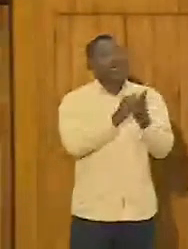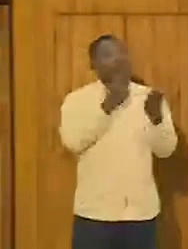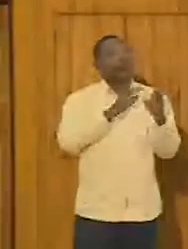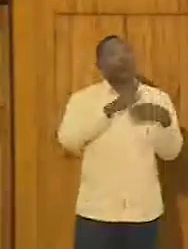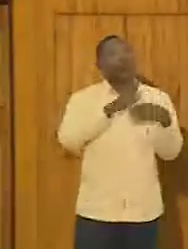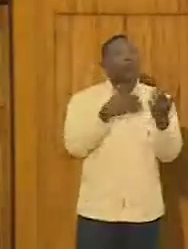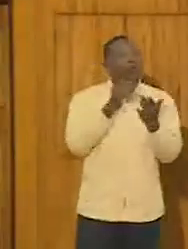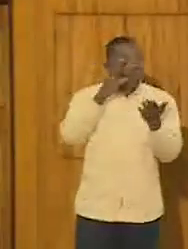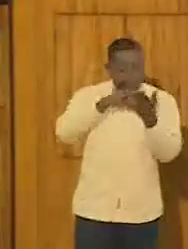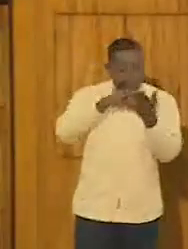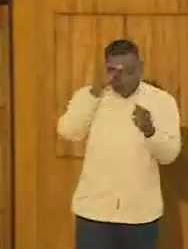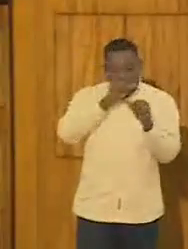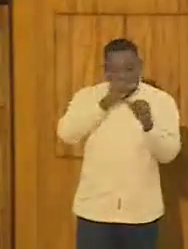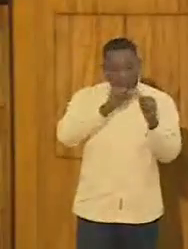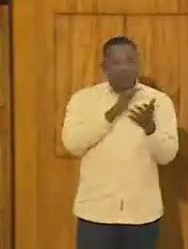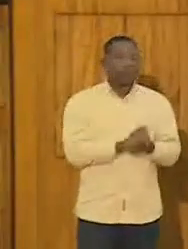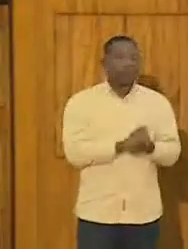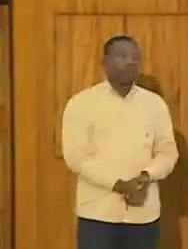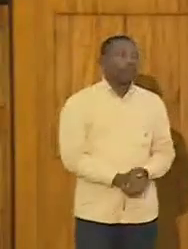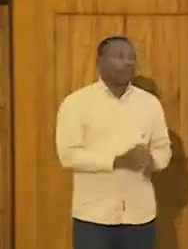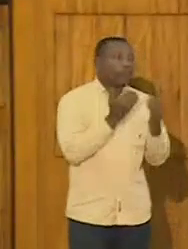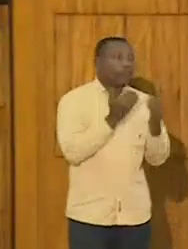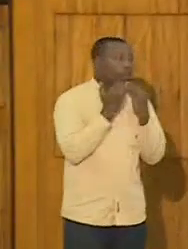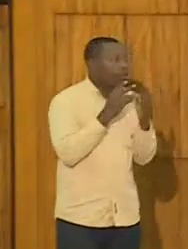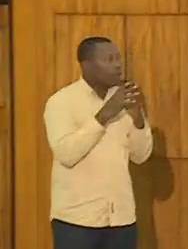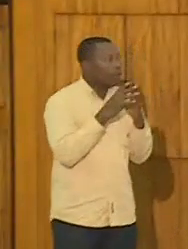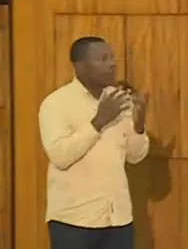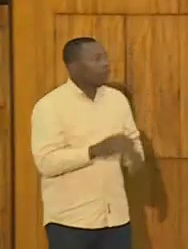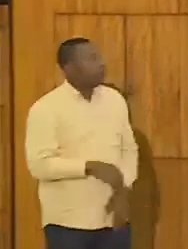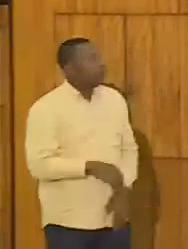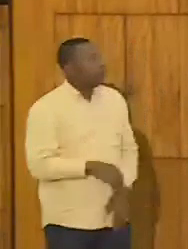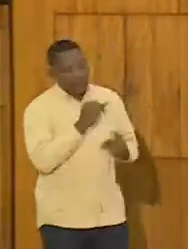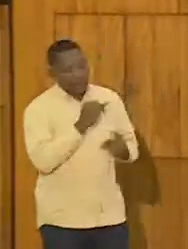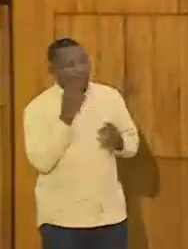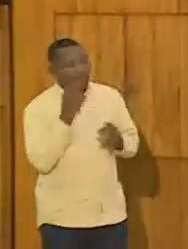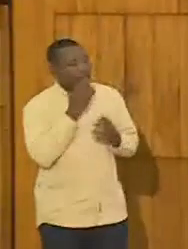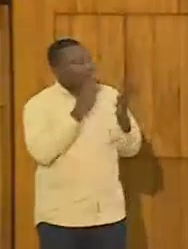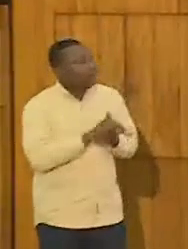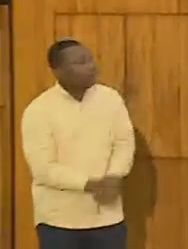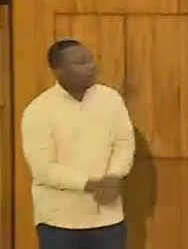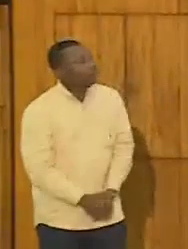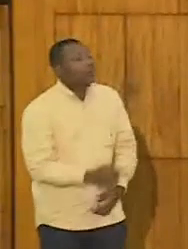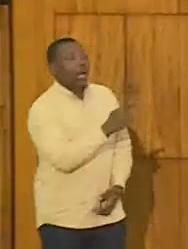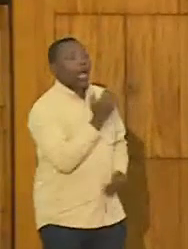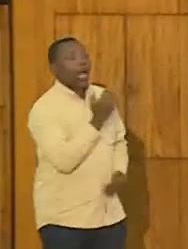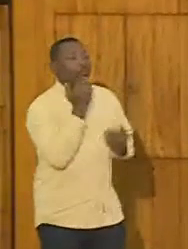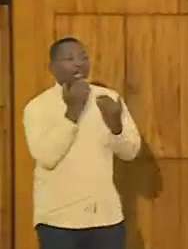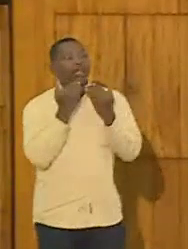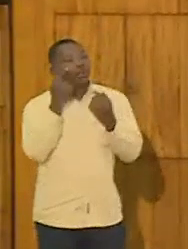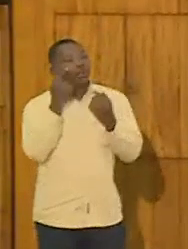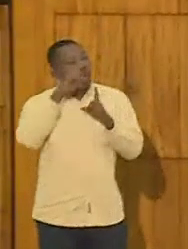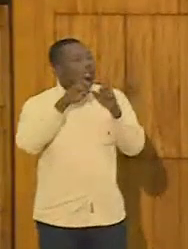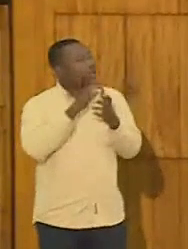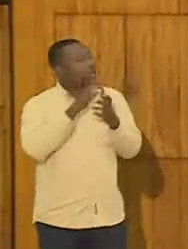about. Okay, thank you very much. And our final speaker? All right, thank you for your